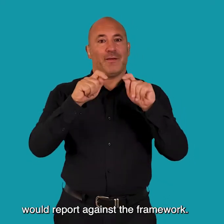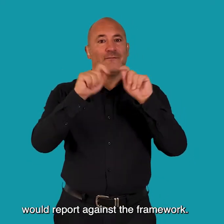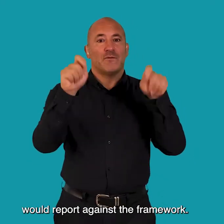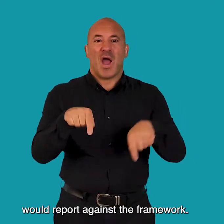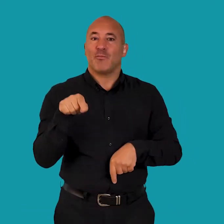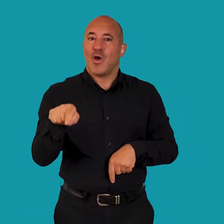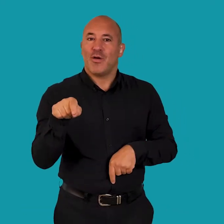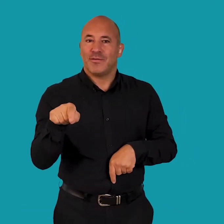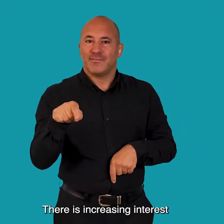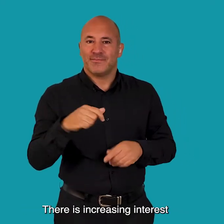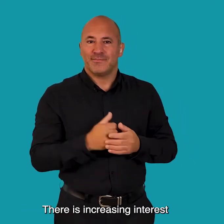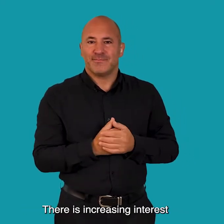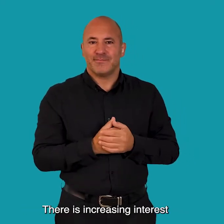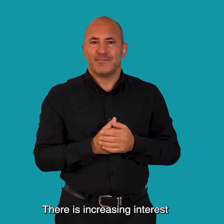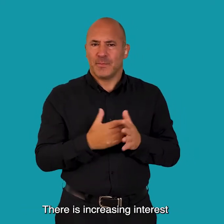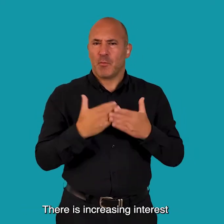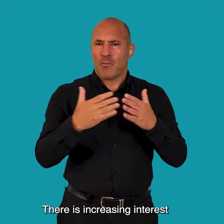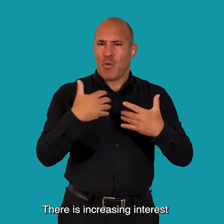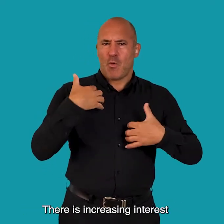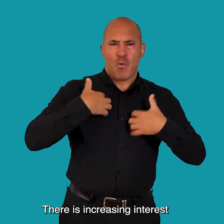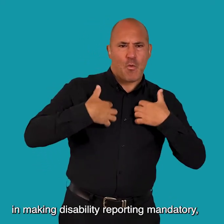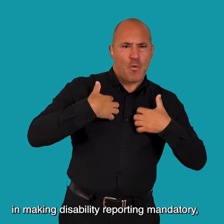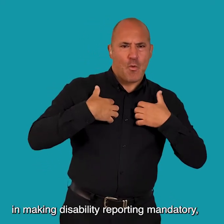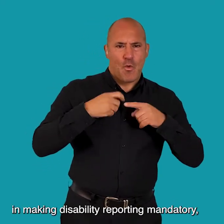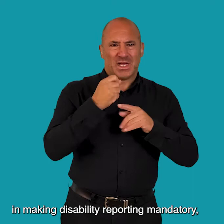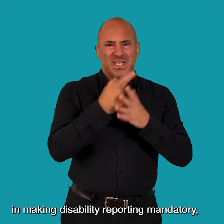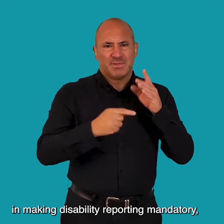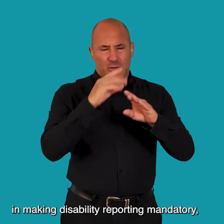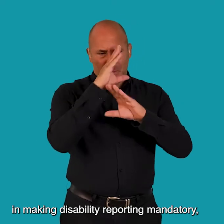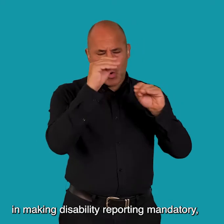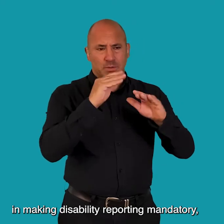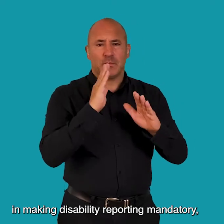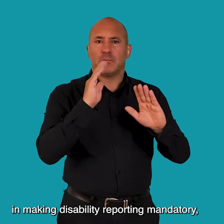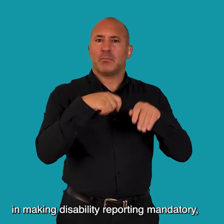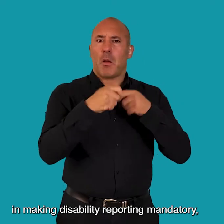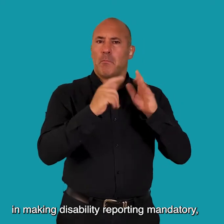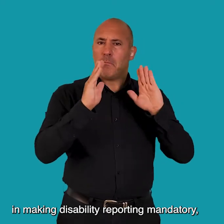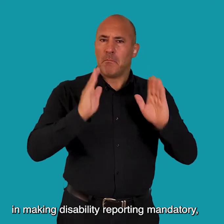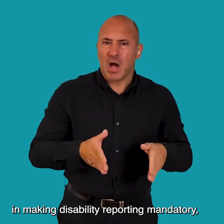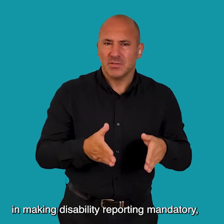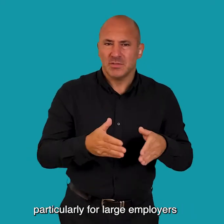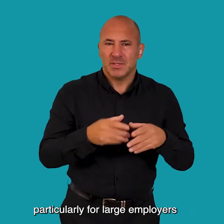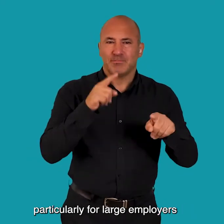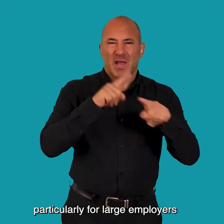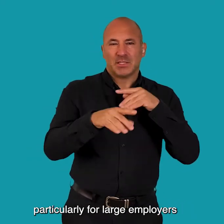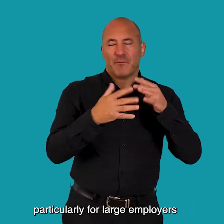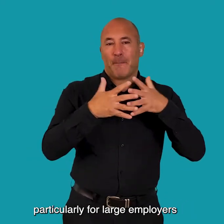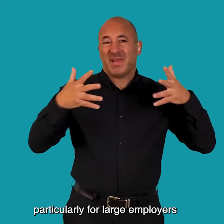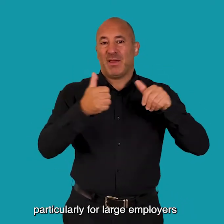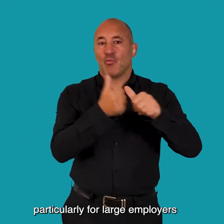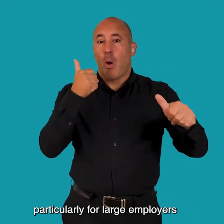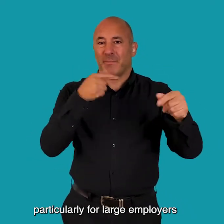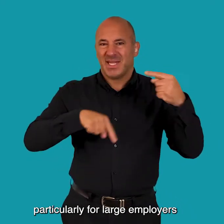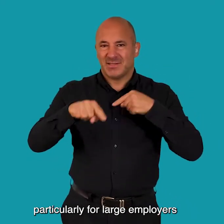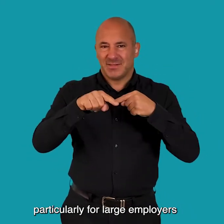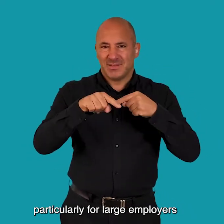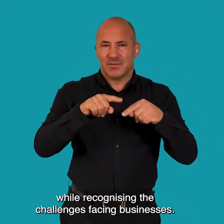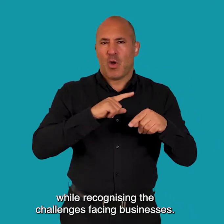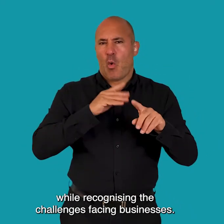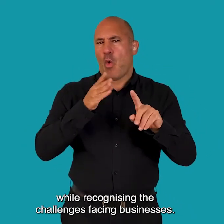framework. There is increasing interest in making disability reporting mandatory, particularly for large employers, while